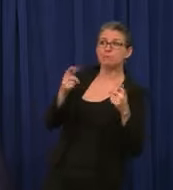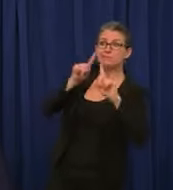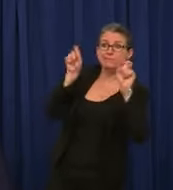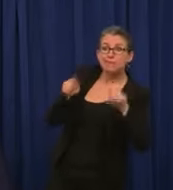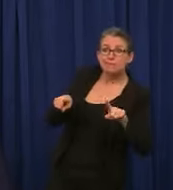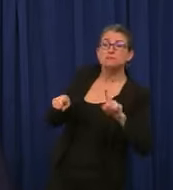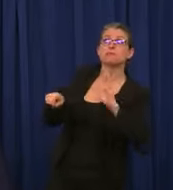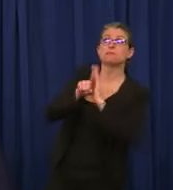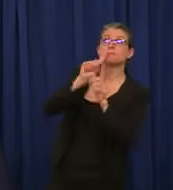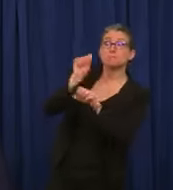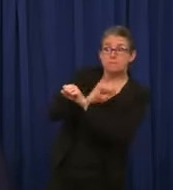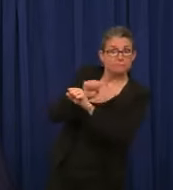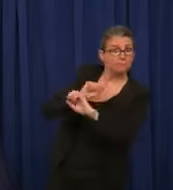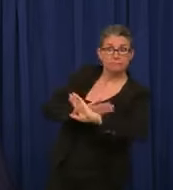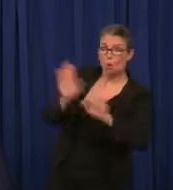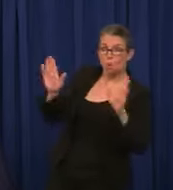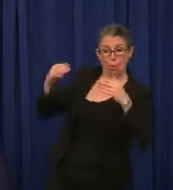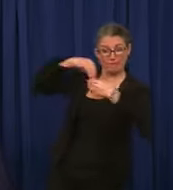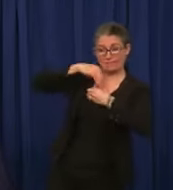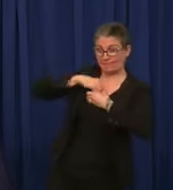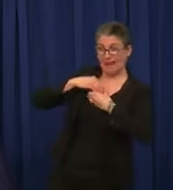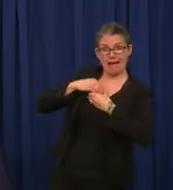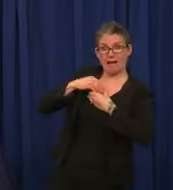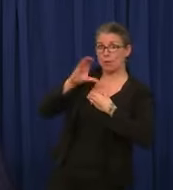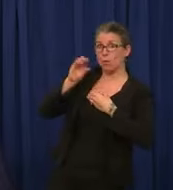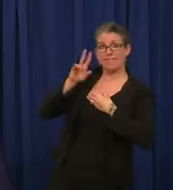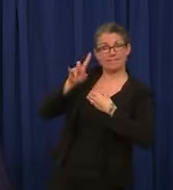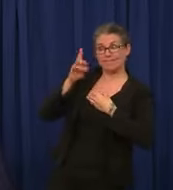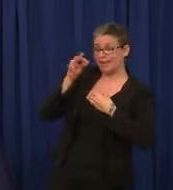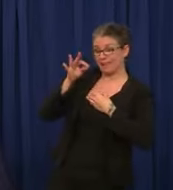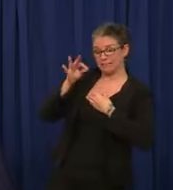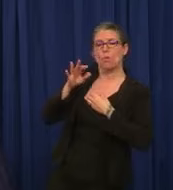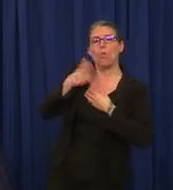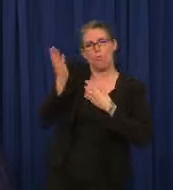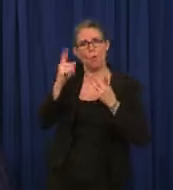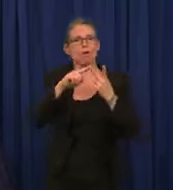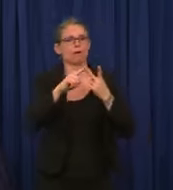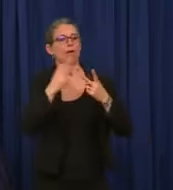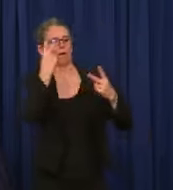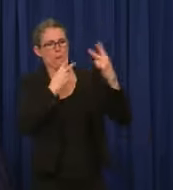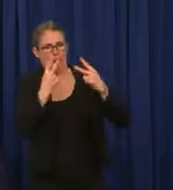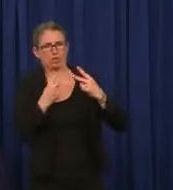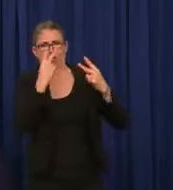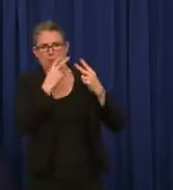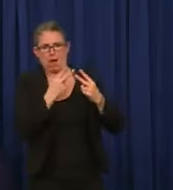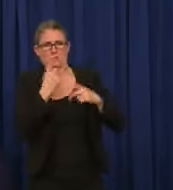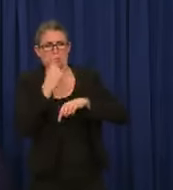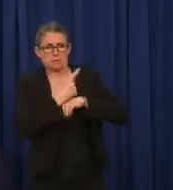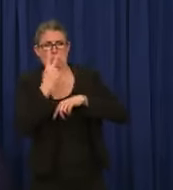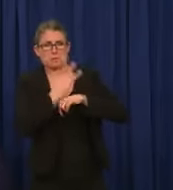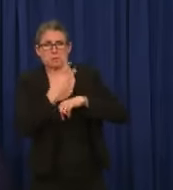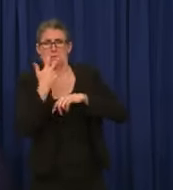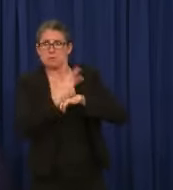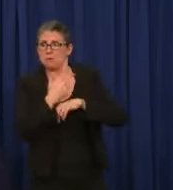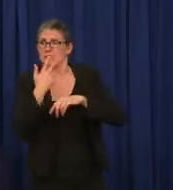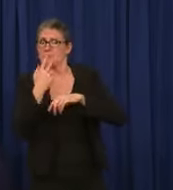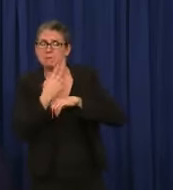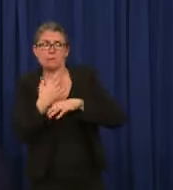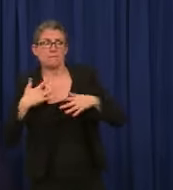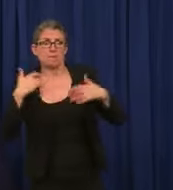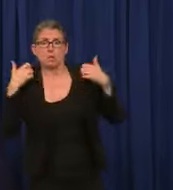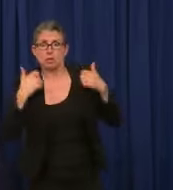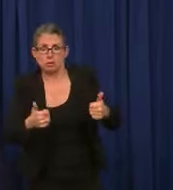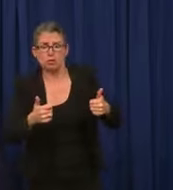that the symptomatic pathway is where folks fall into. I'd like to turn next to Kate Koff from the Ellsworth American.